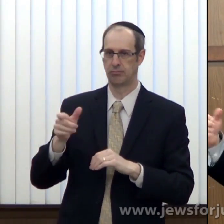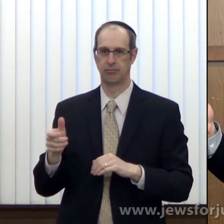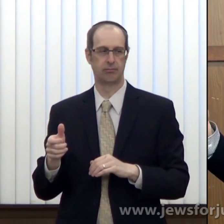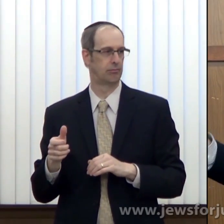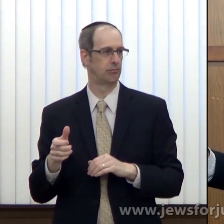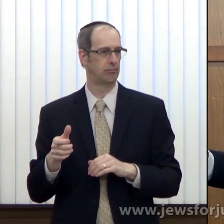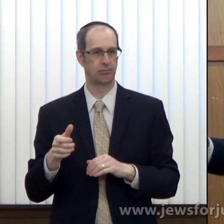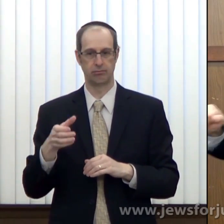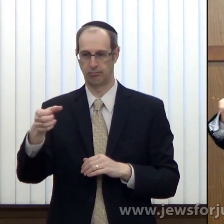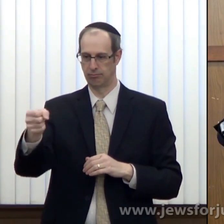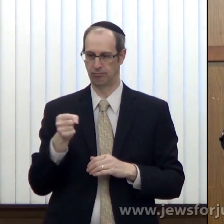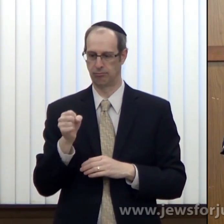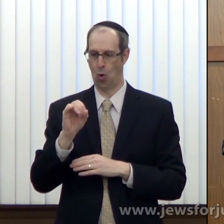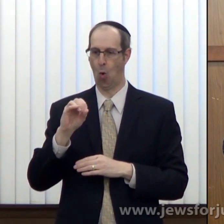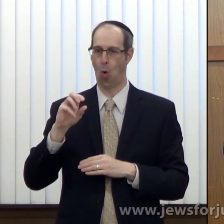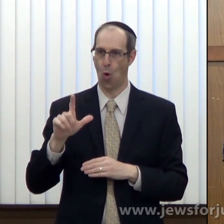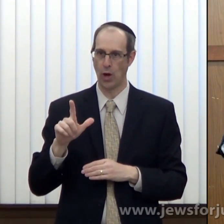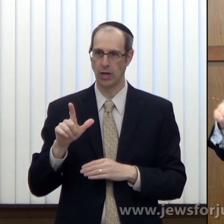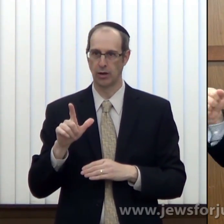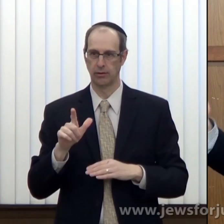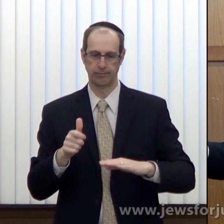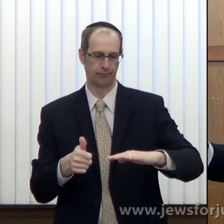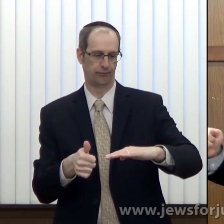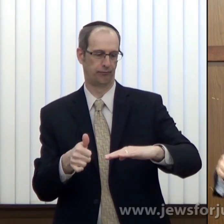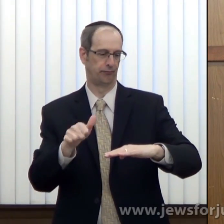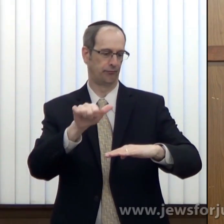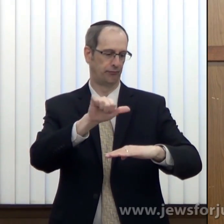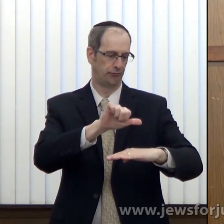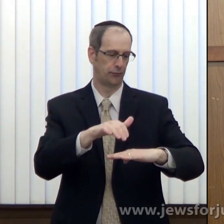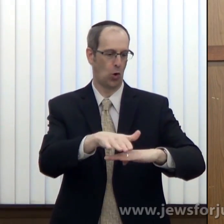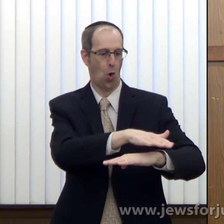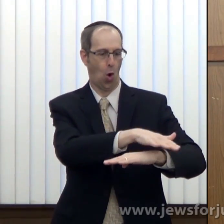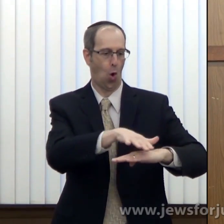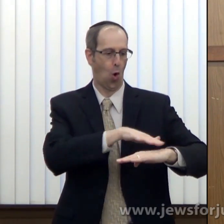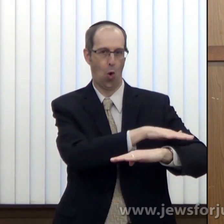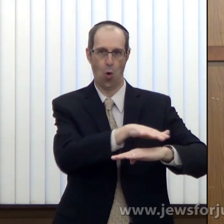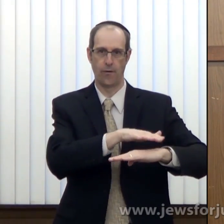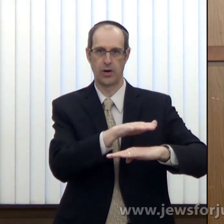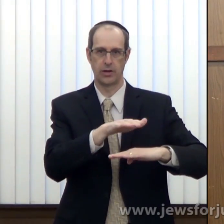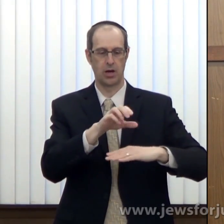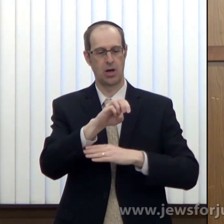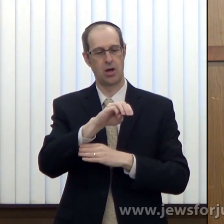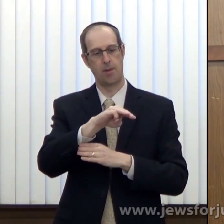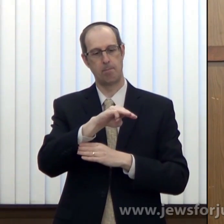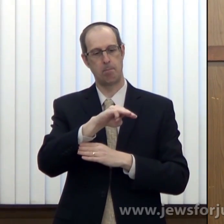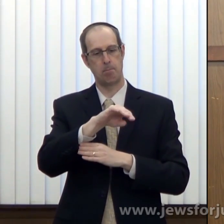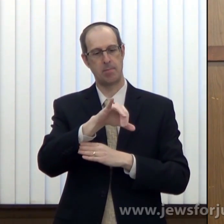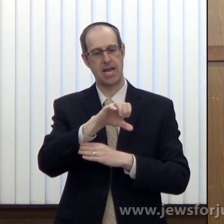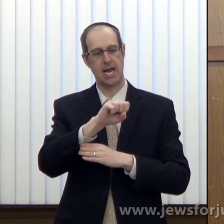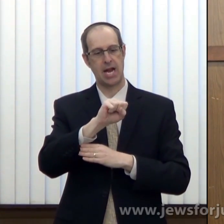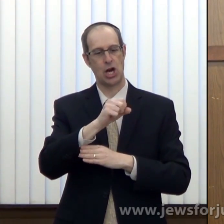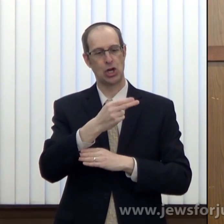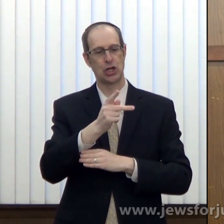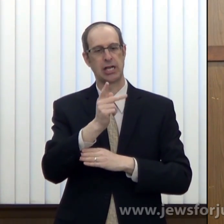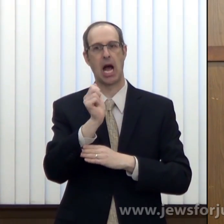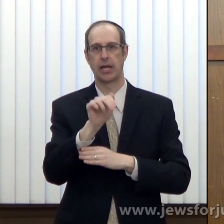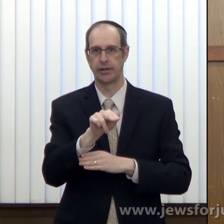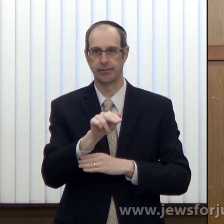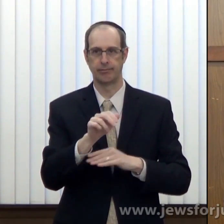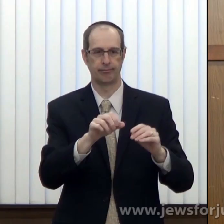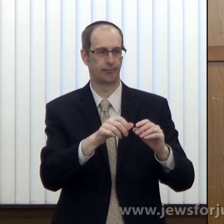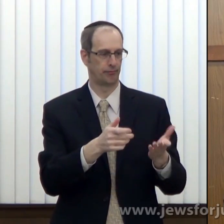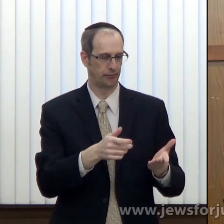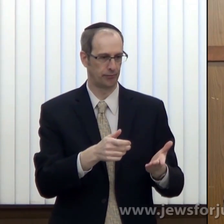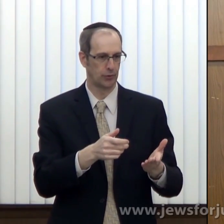They took oil and they poured it over the parts of the Mishkan. we go through the Bible,